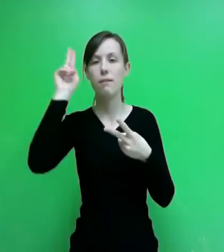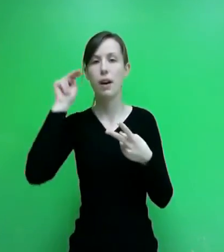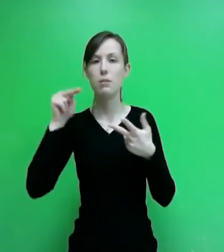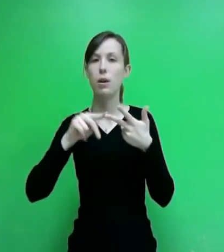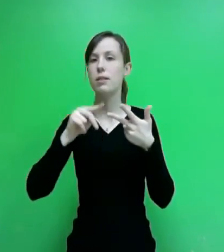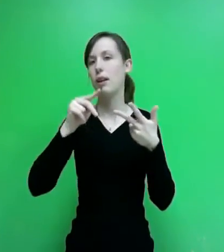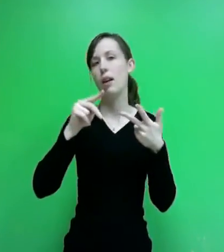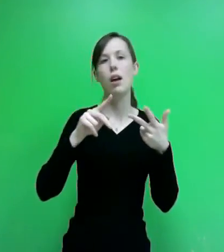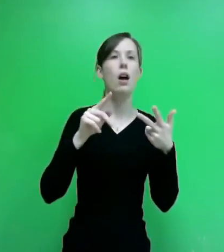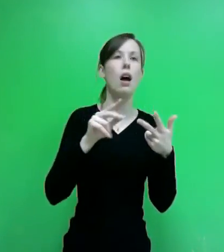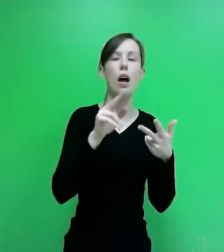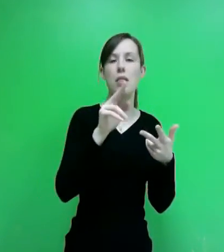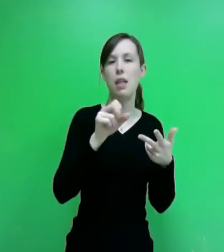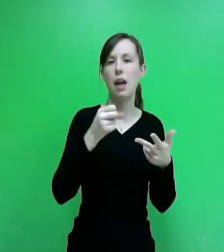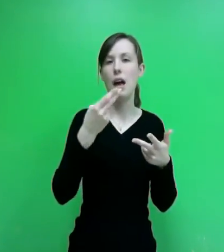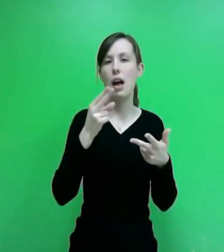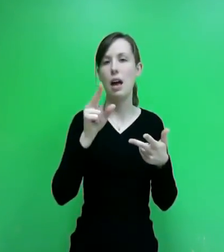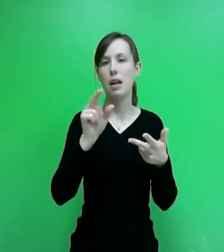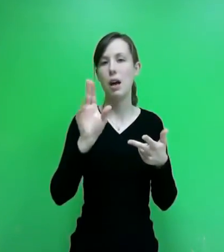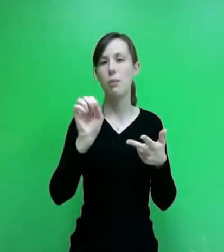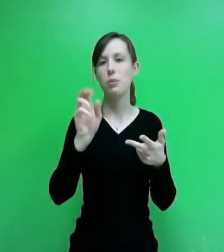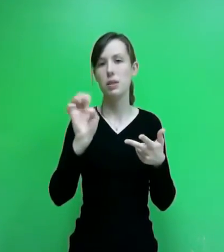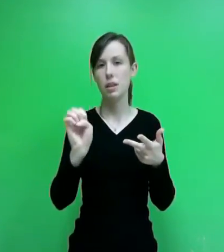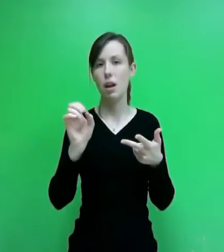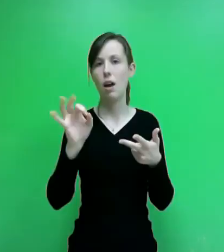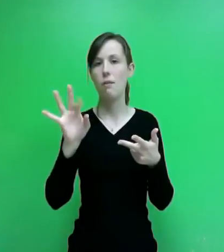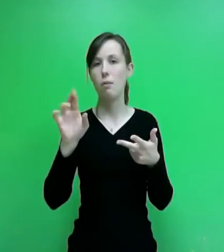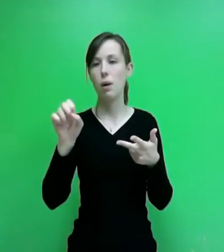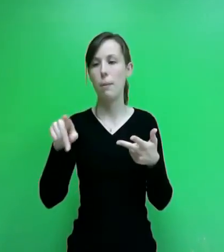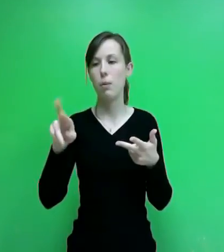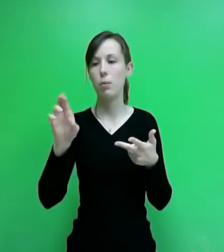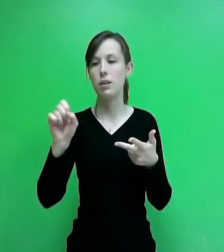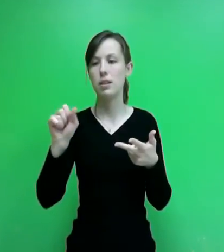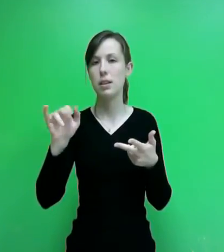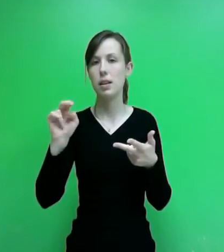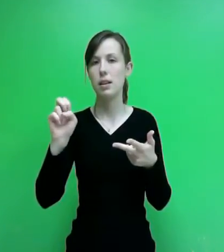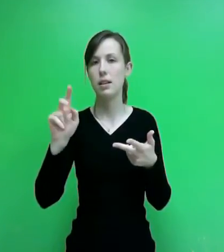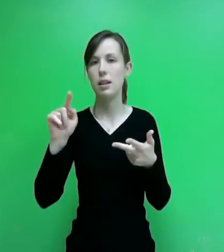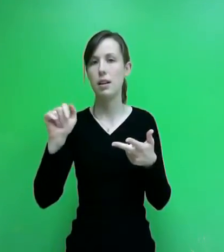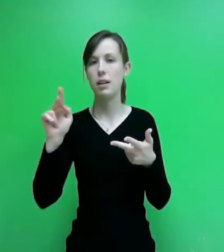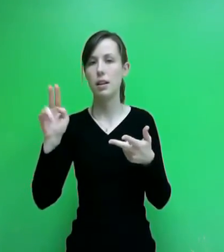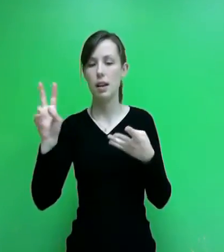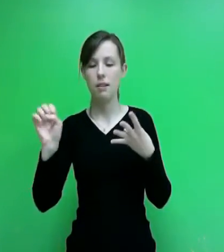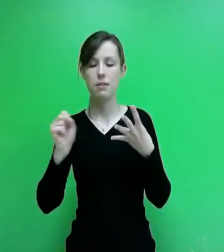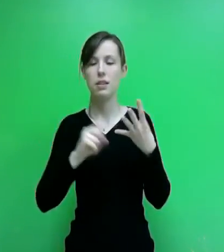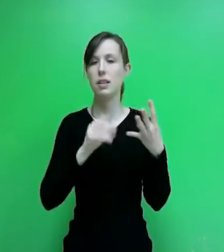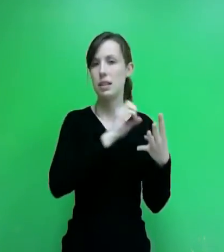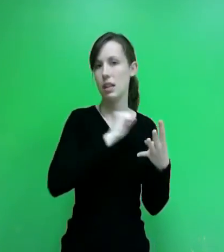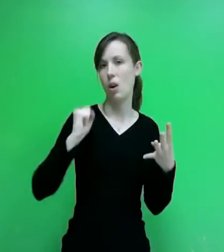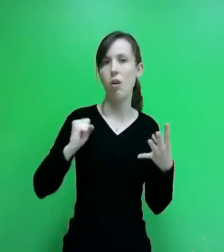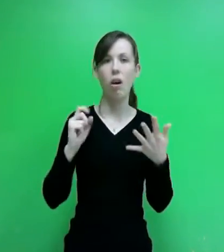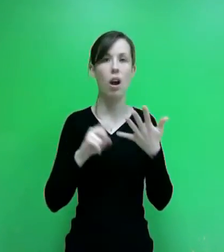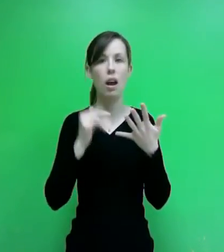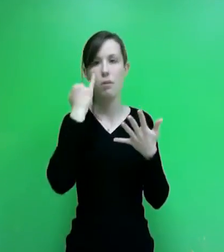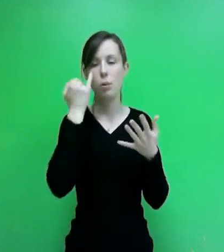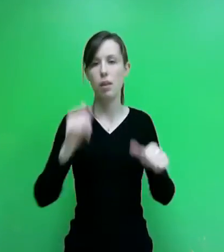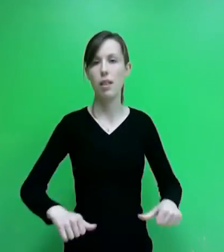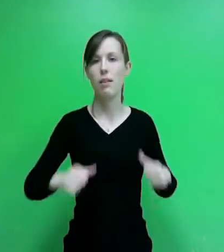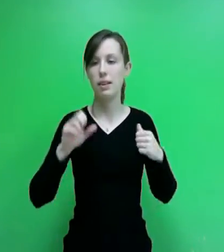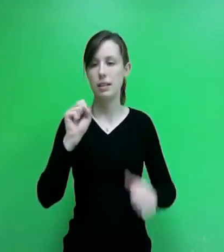members. If you live in the city of Stanton, you'll get to vote for our mayor, and you'll also get to vote for our school board members, who are the